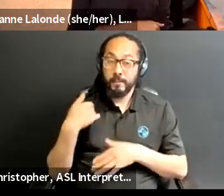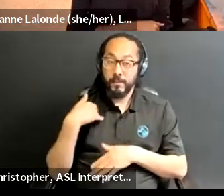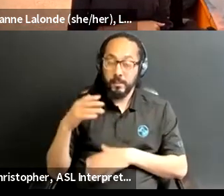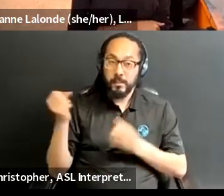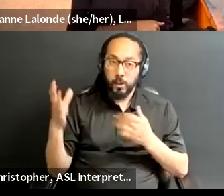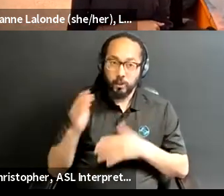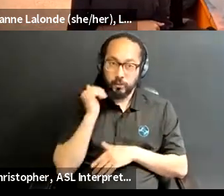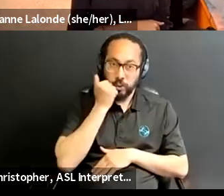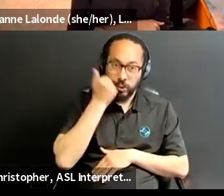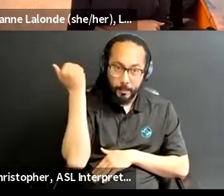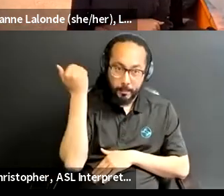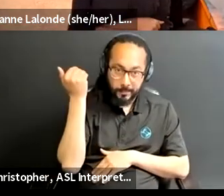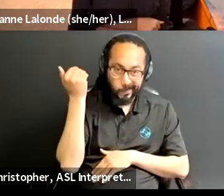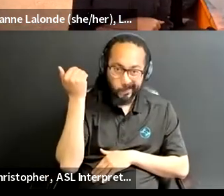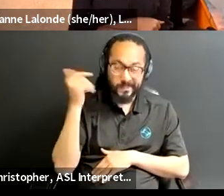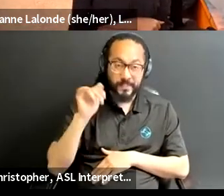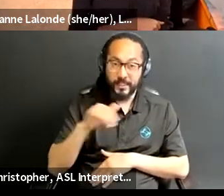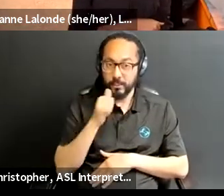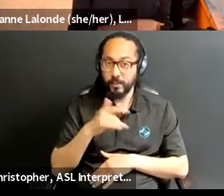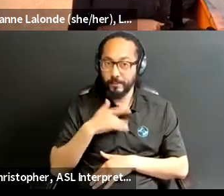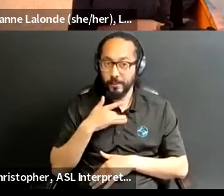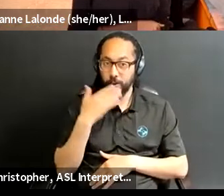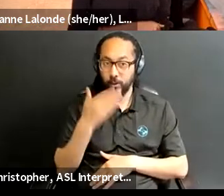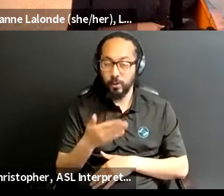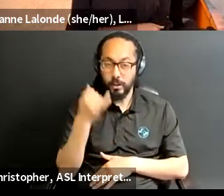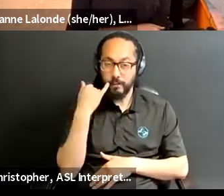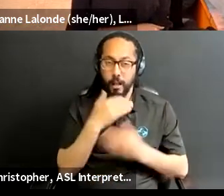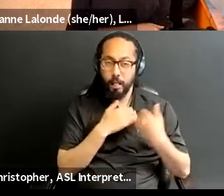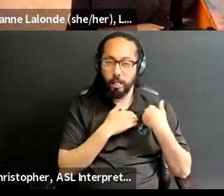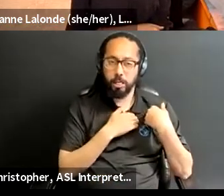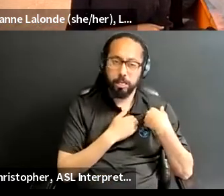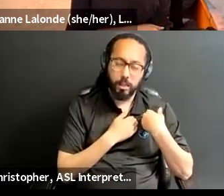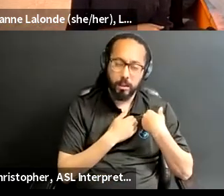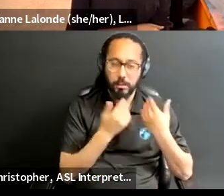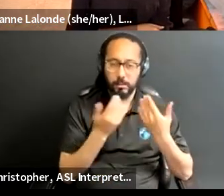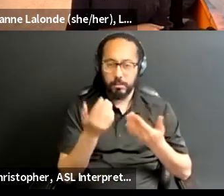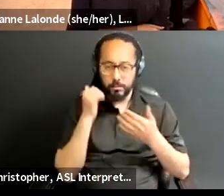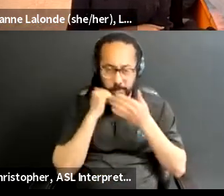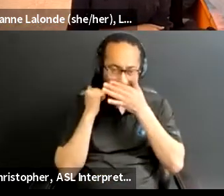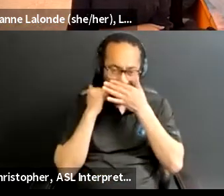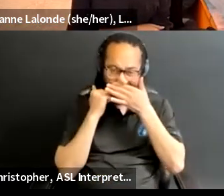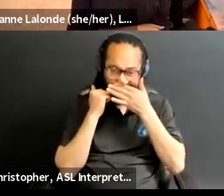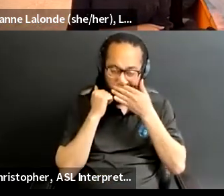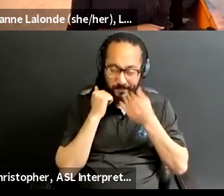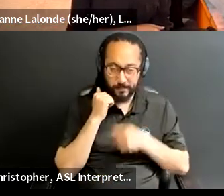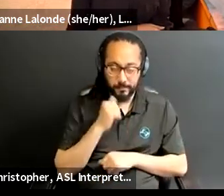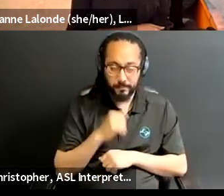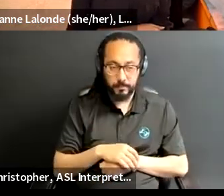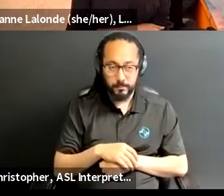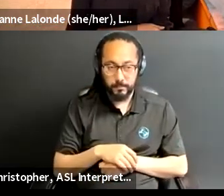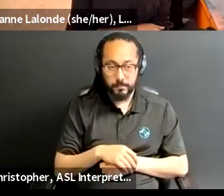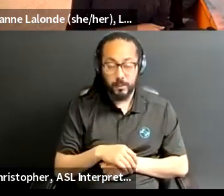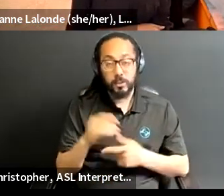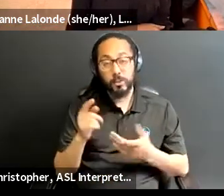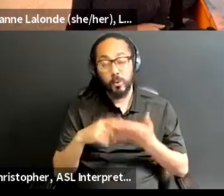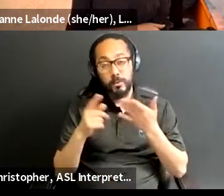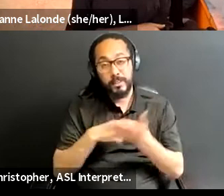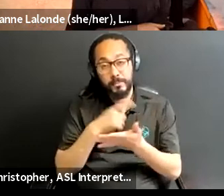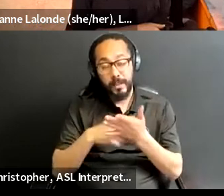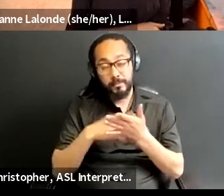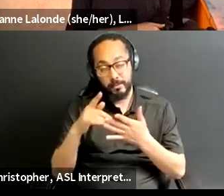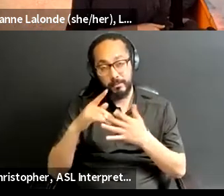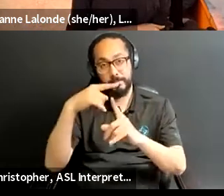typically, and that doesn't feel very good when you're carrying that around on a daily basis. So there's also some light at the end of the tunnel, that you